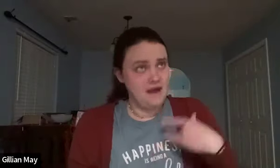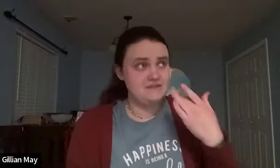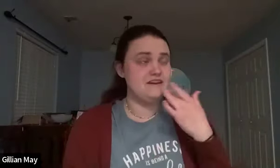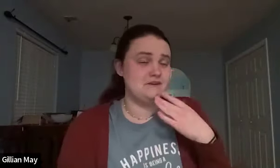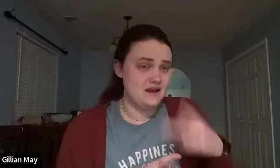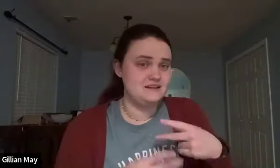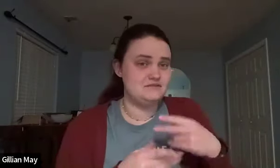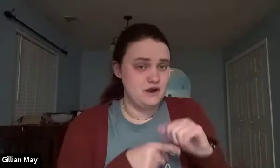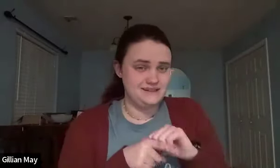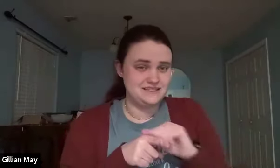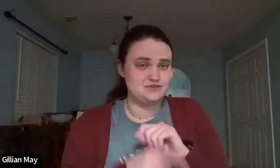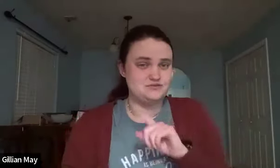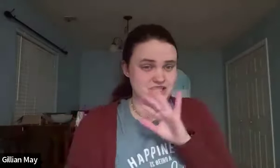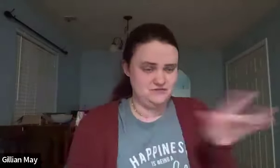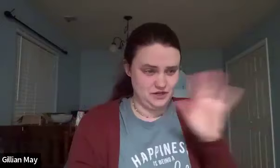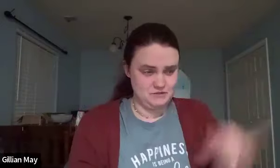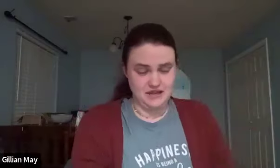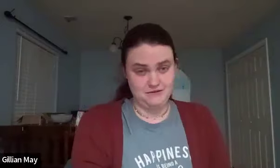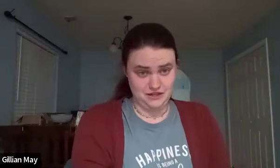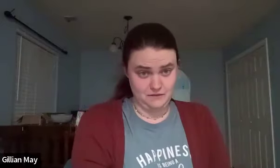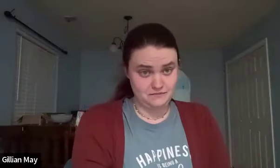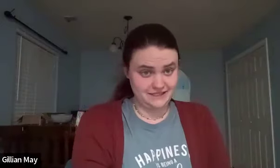my favorite kind of practicing was really just finger spelling everything around me.